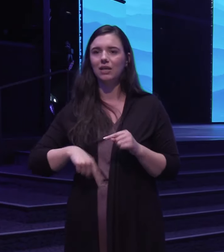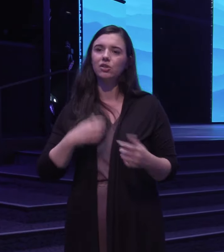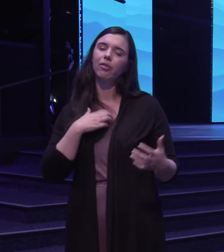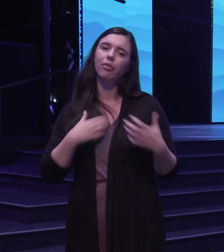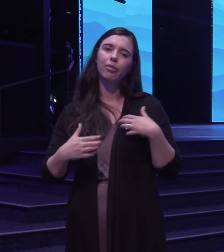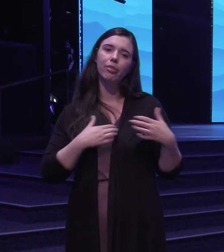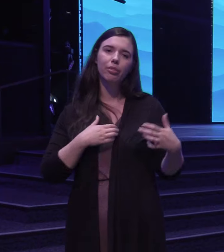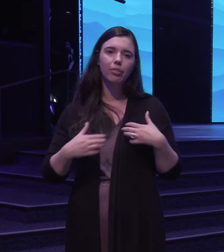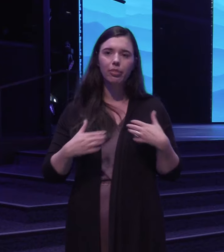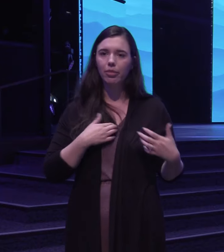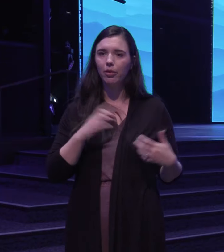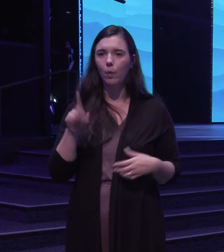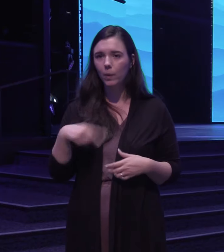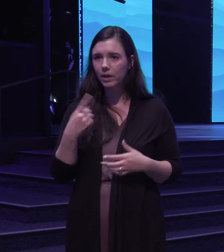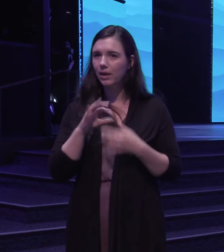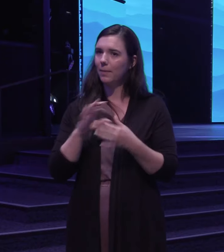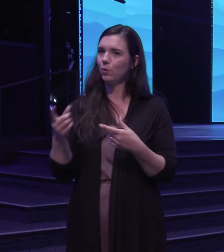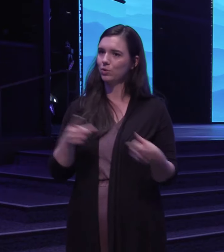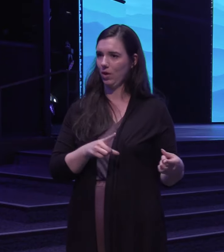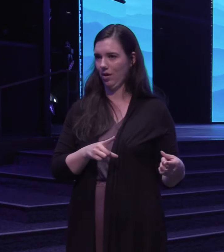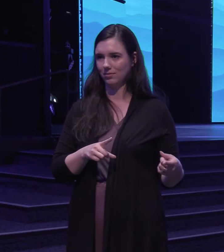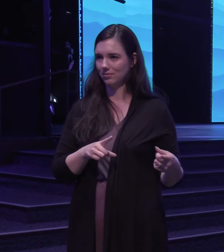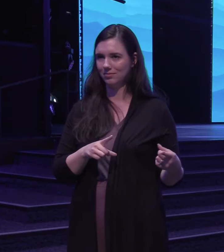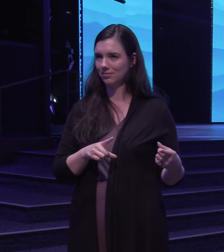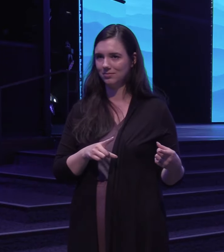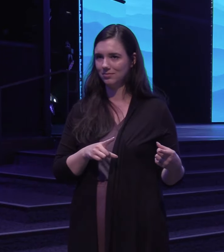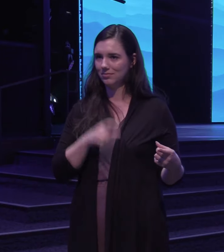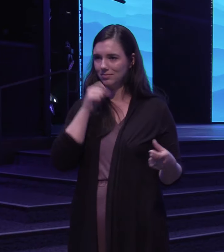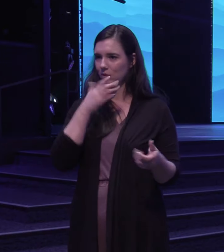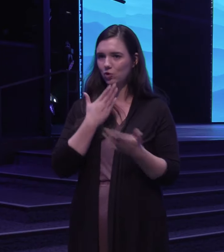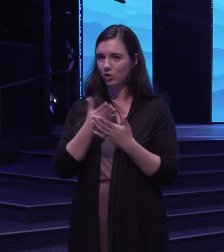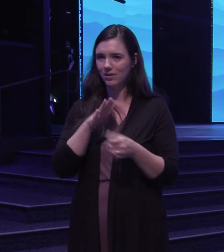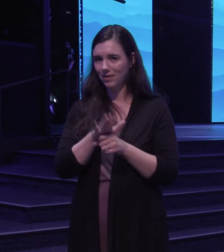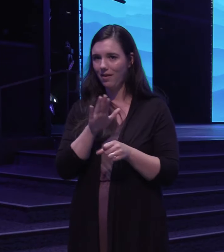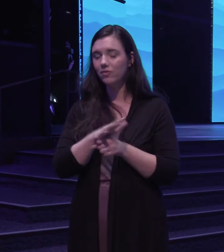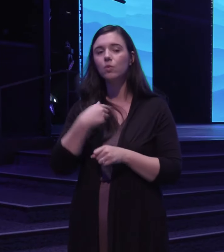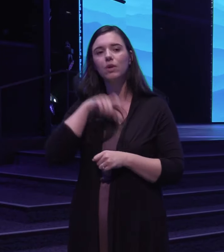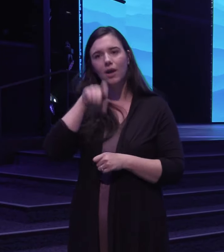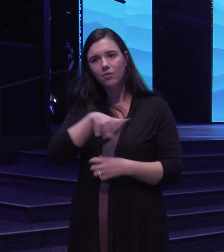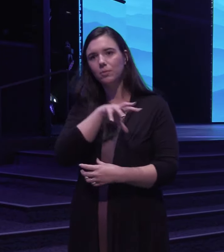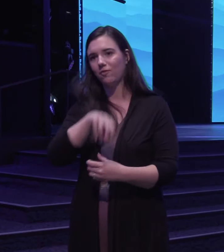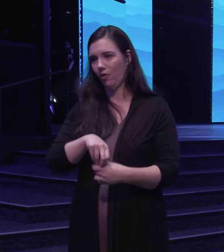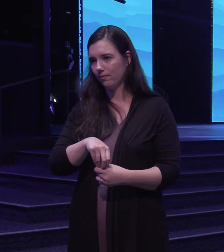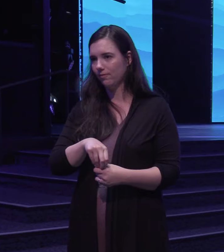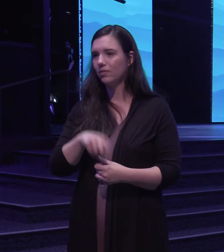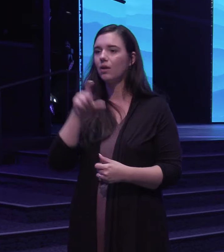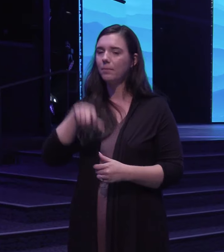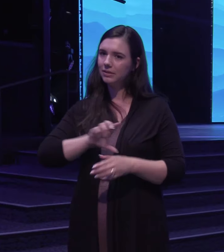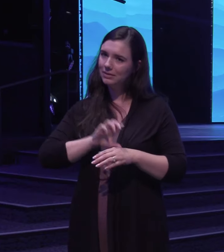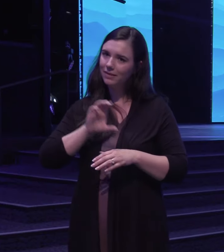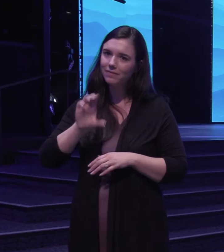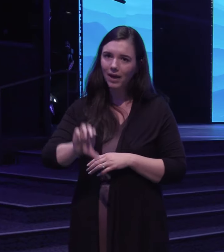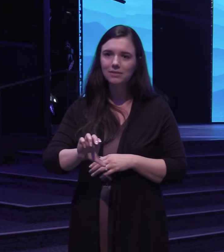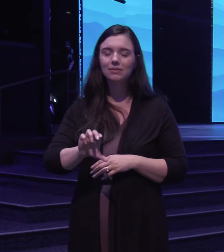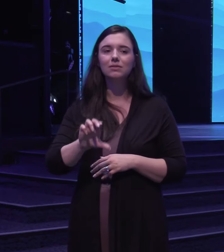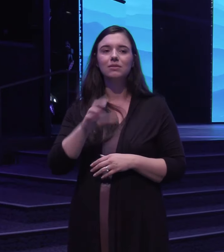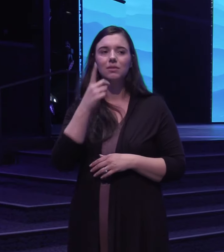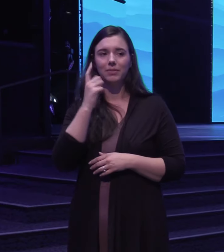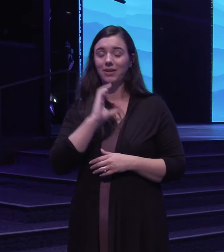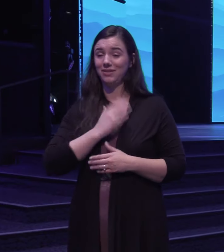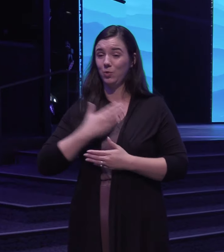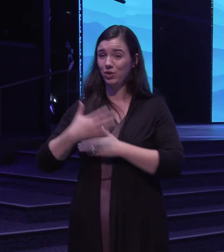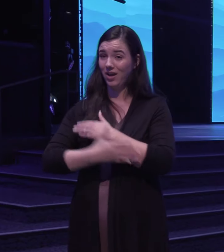complain about what's going on. We have to get involved. We have to invest because